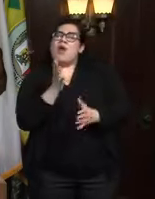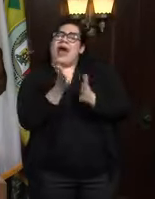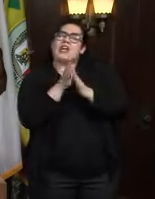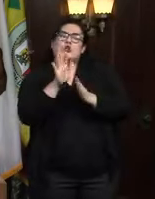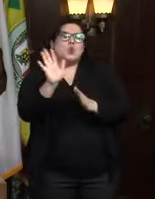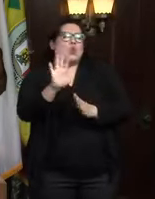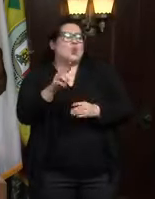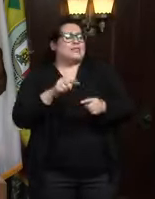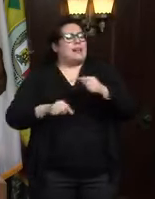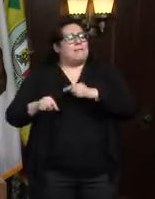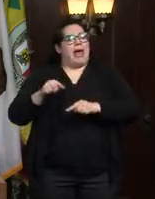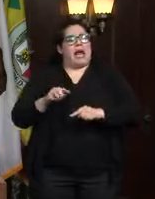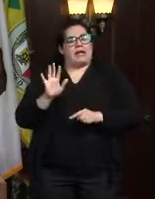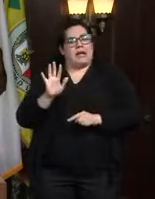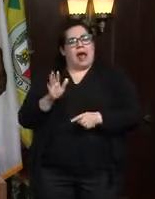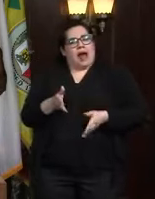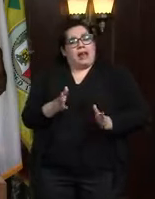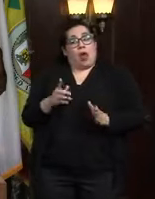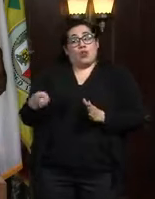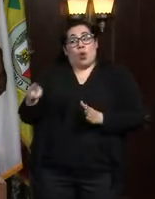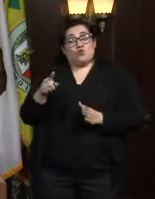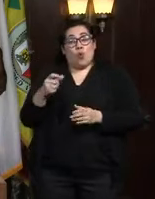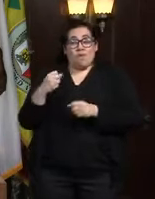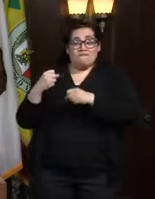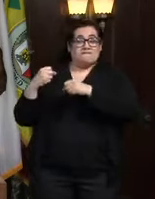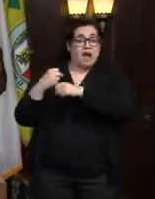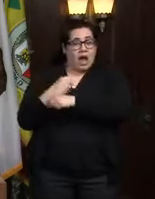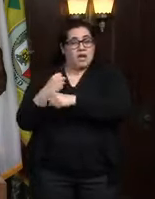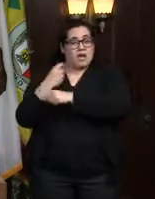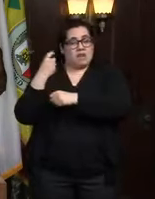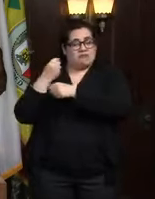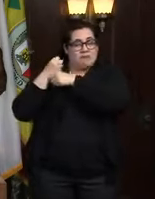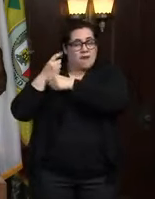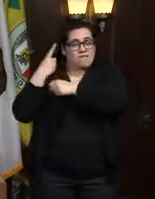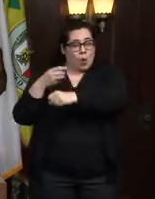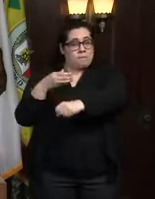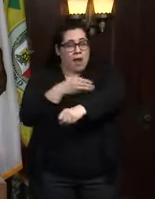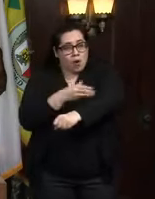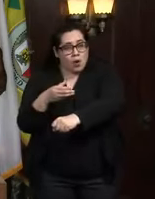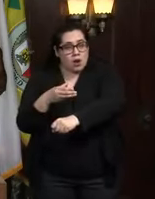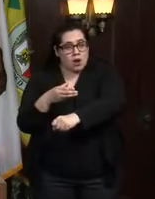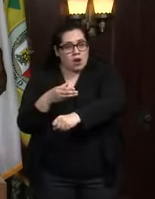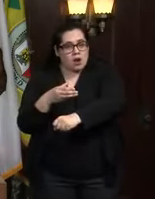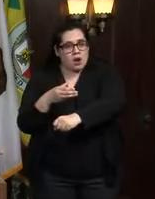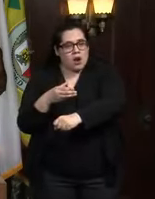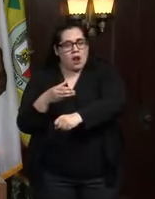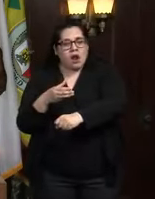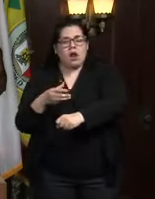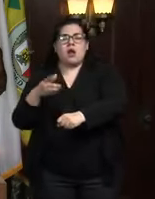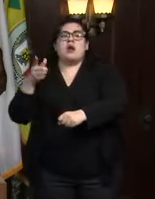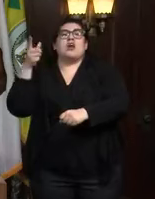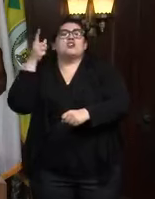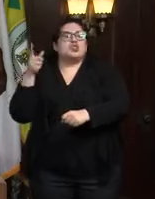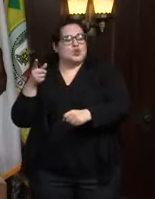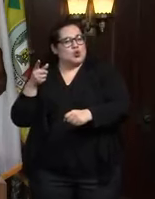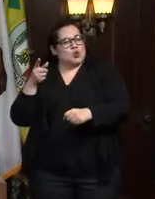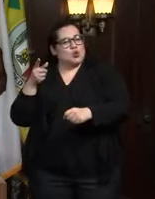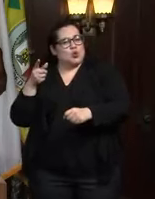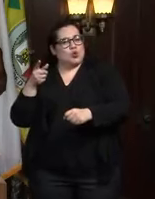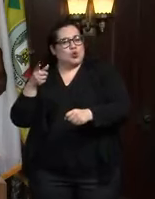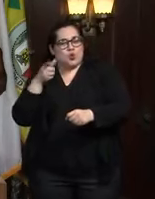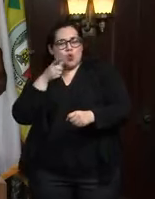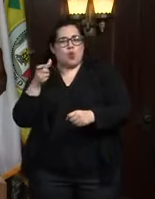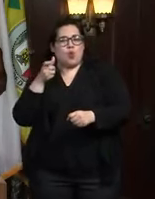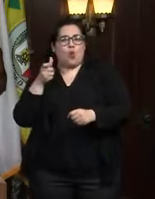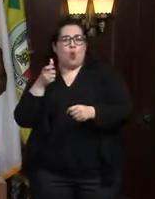take a step back and let those who are fighting for the power to come under injustice,